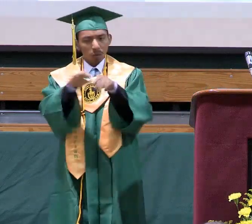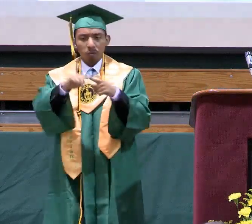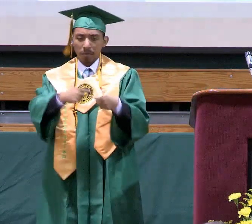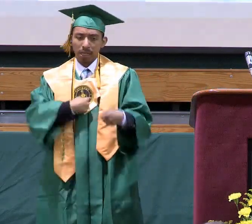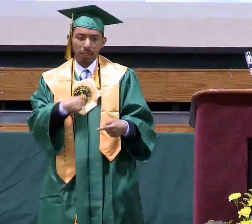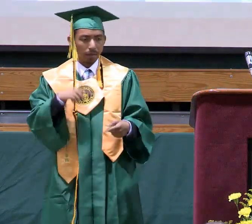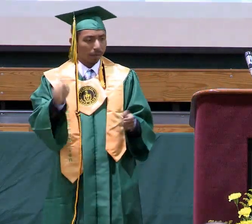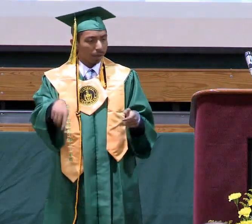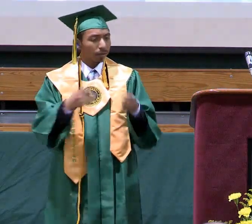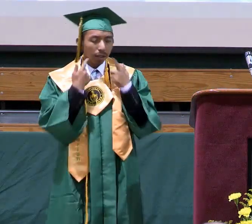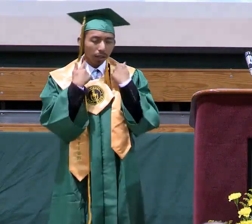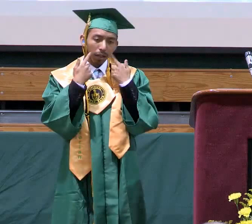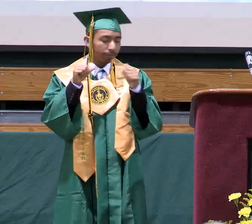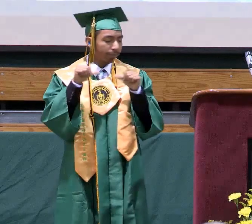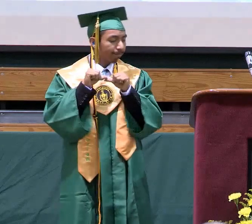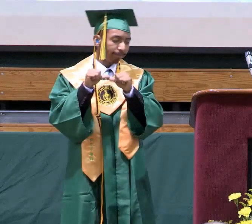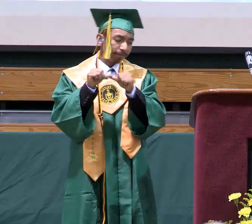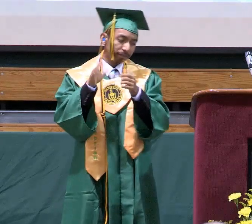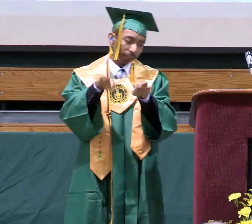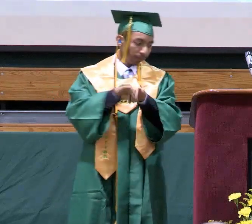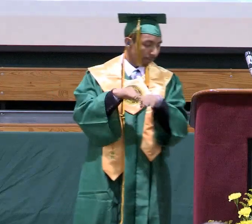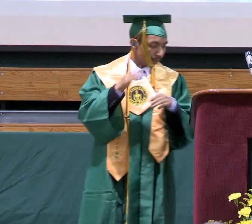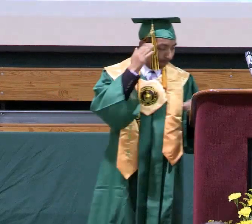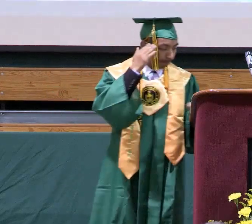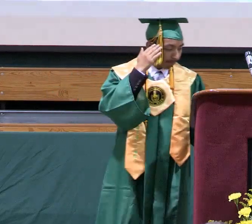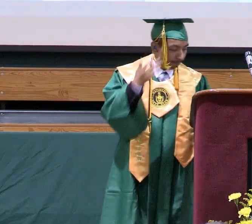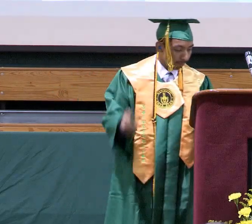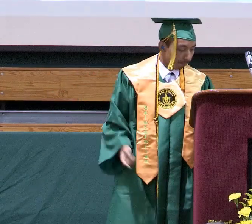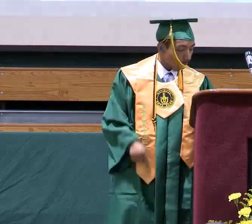And that laughter has always been important for me.